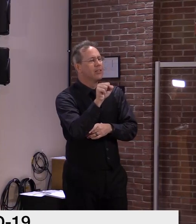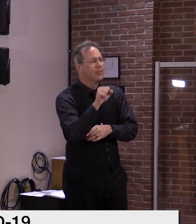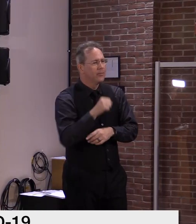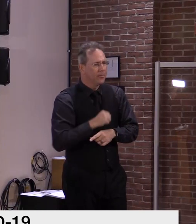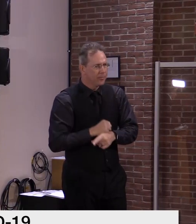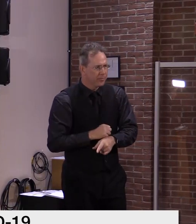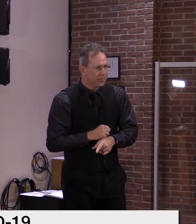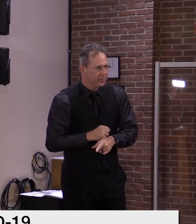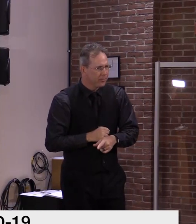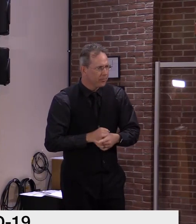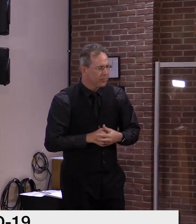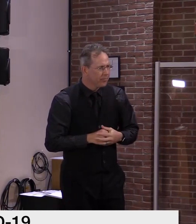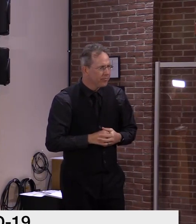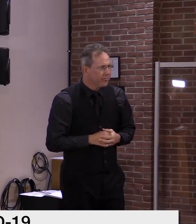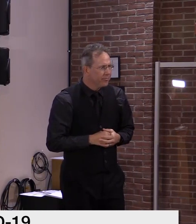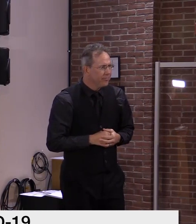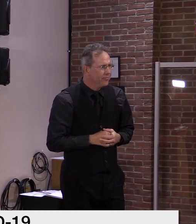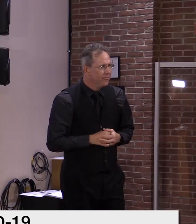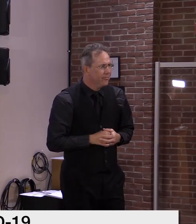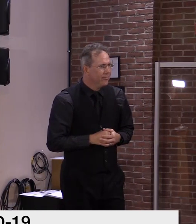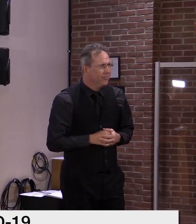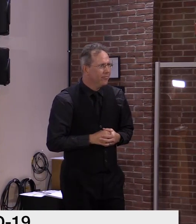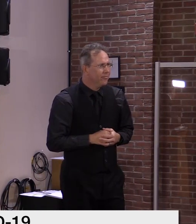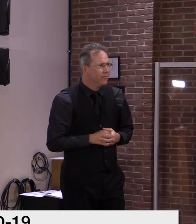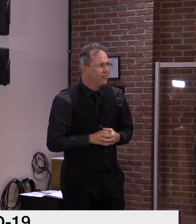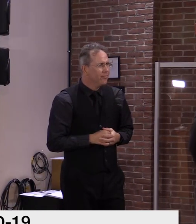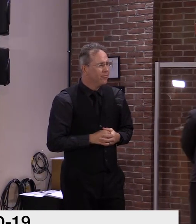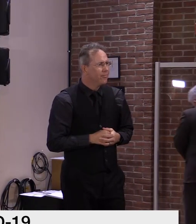Hi, thanks for taking my call.